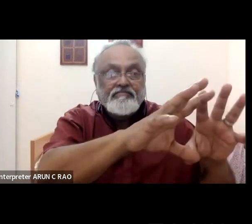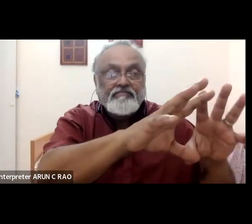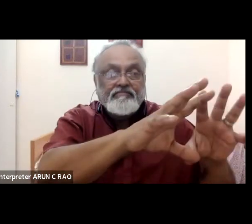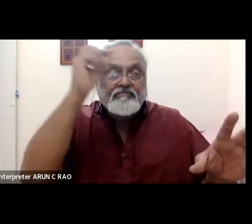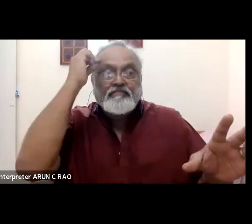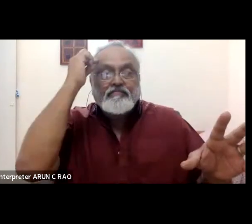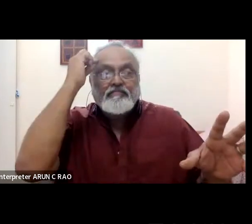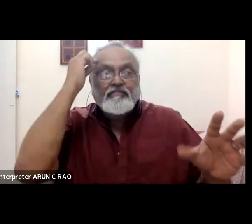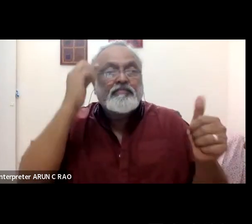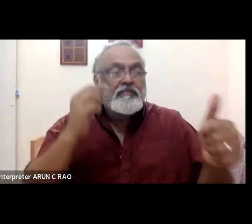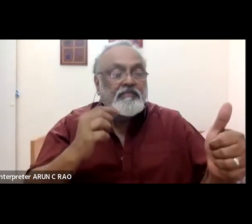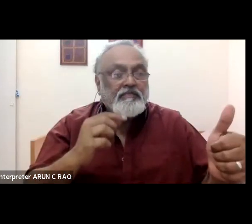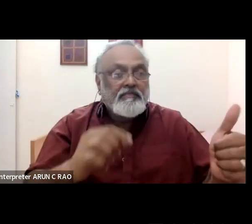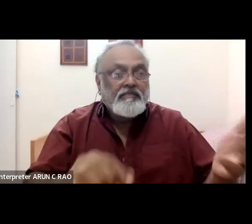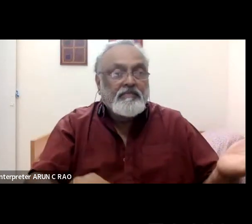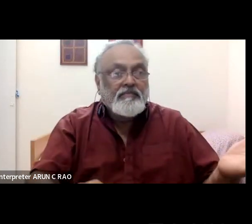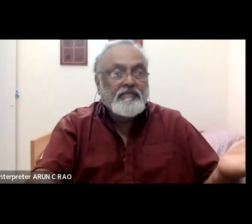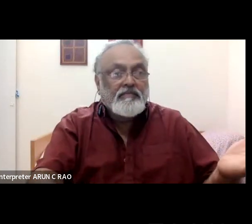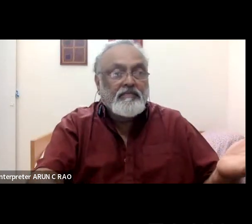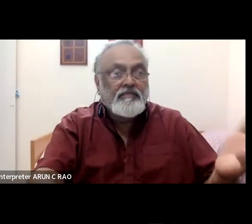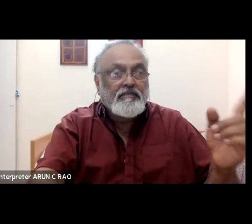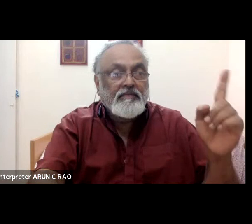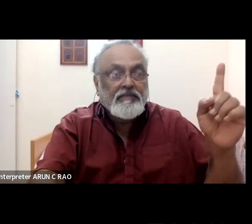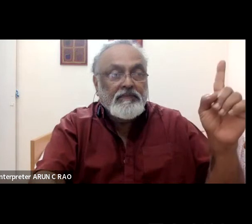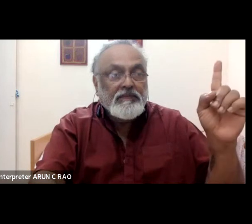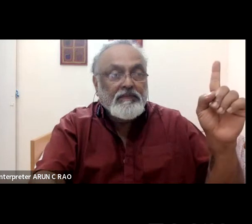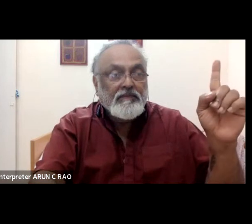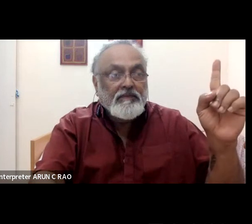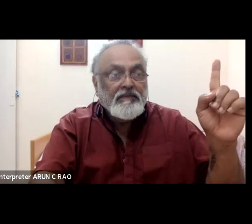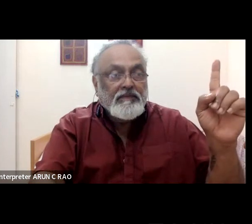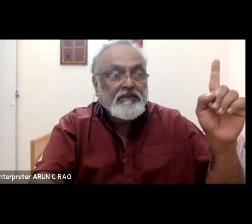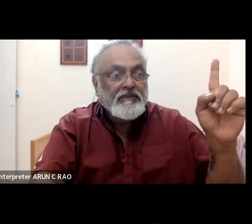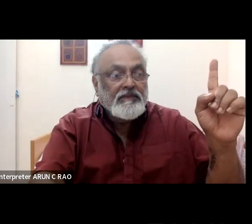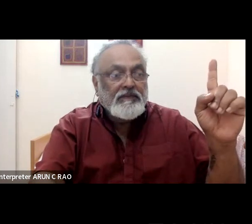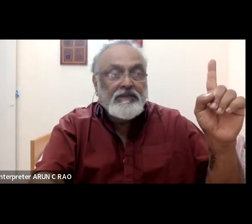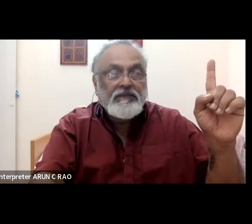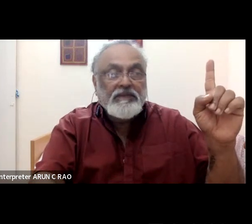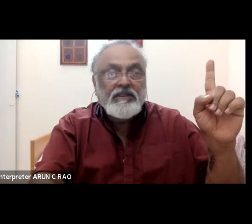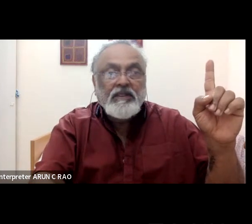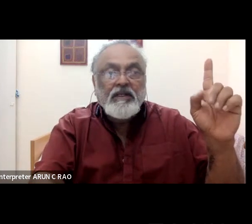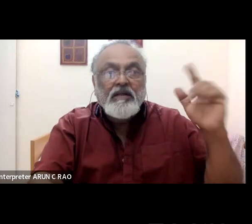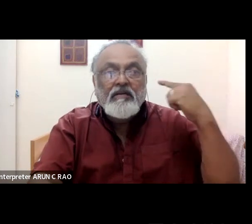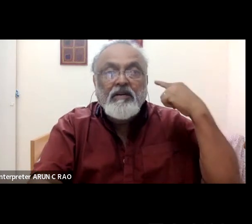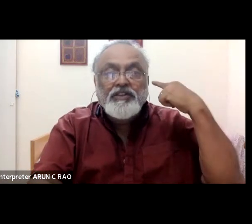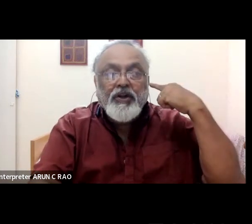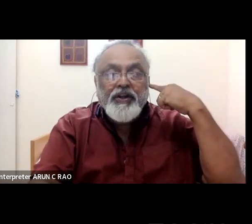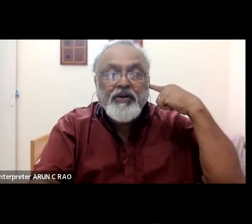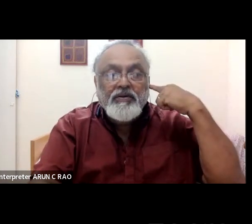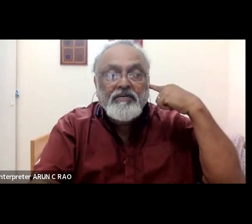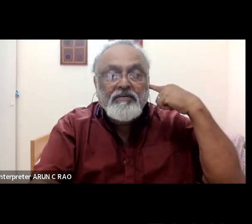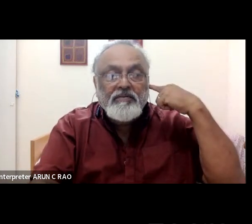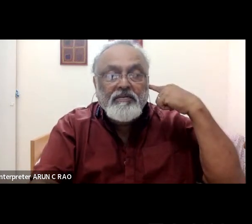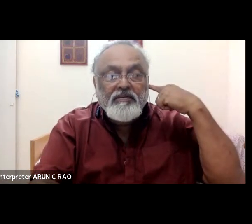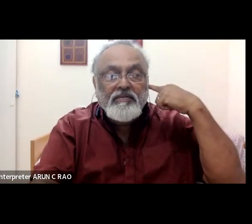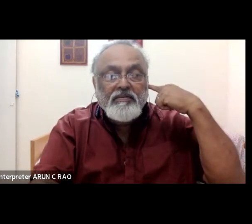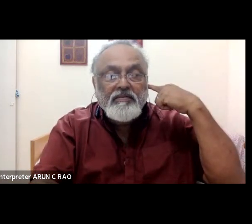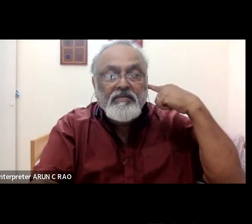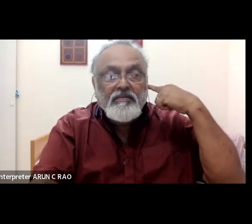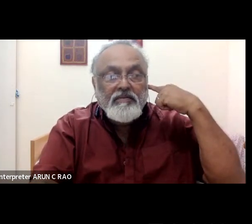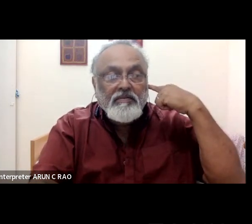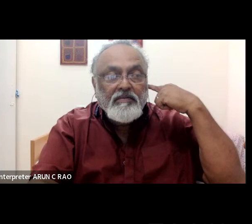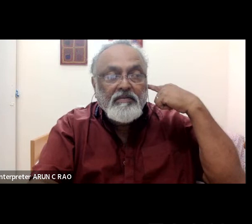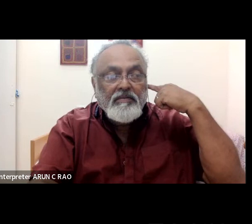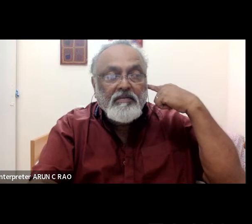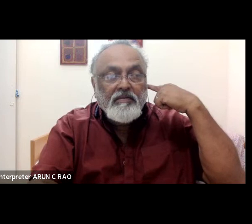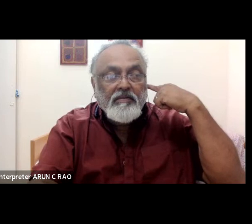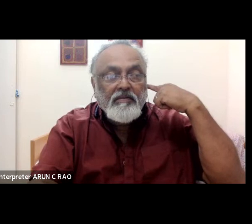back on what my previous colleagues say about how most of the time the government officials have good intention